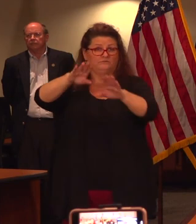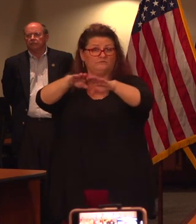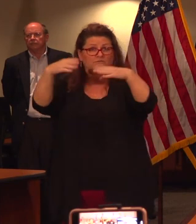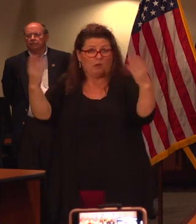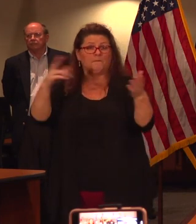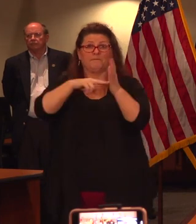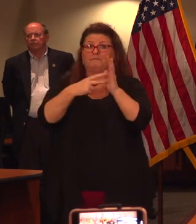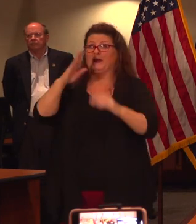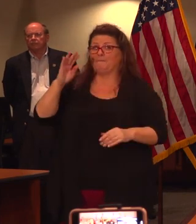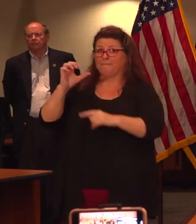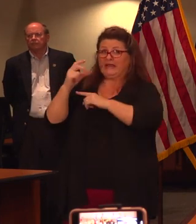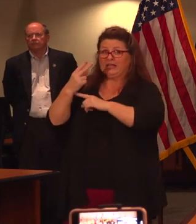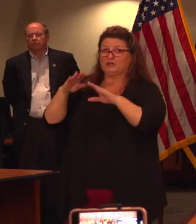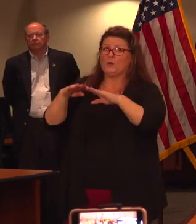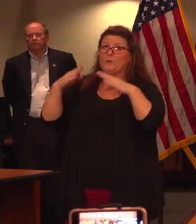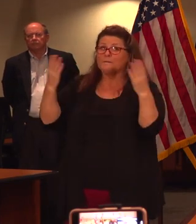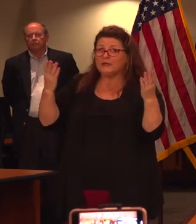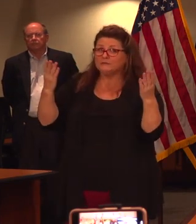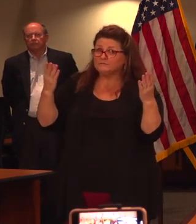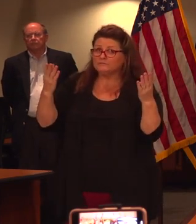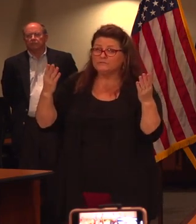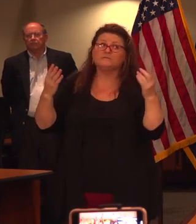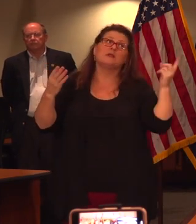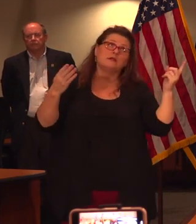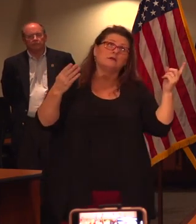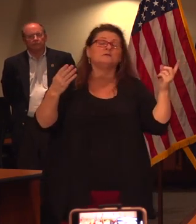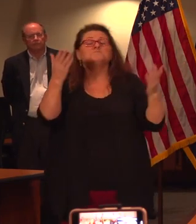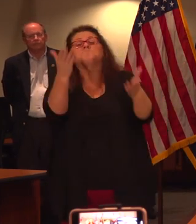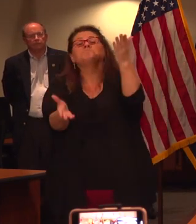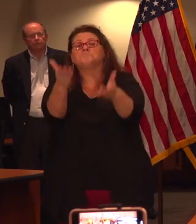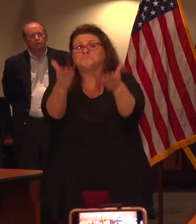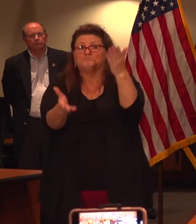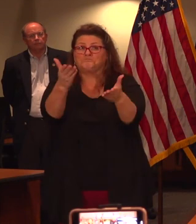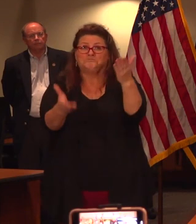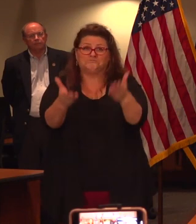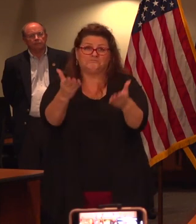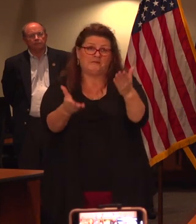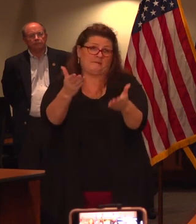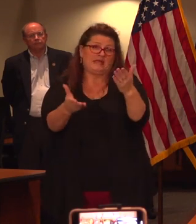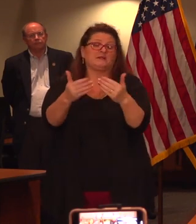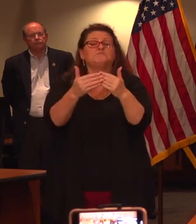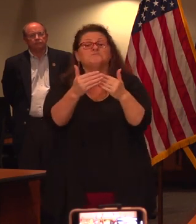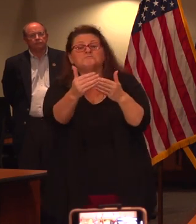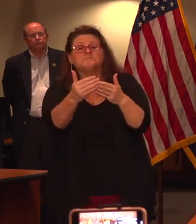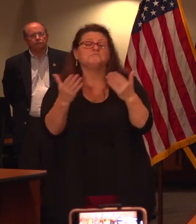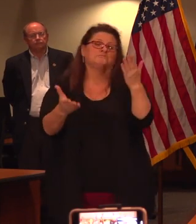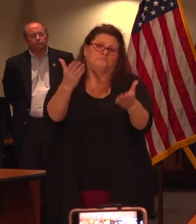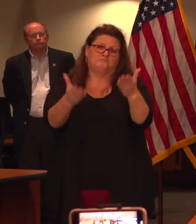back up beaches at this time? Everything is under consideration at this time. We get information.